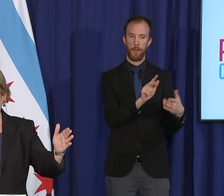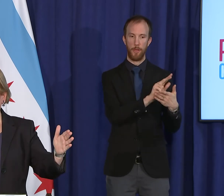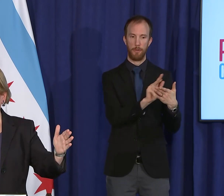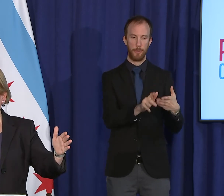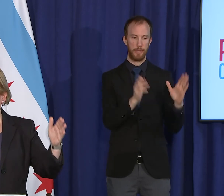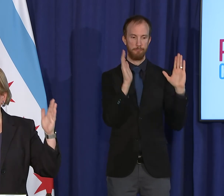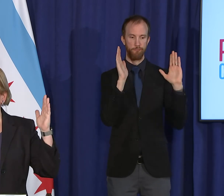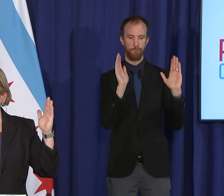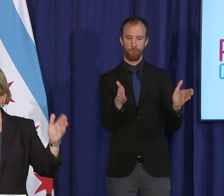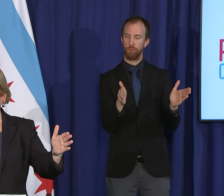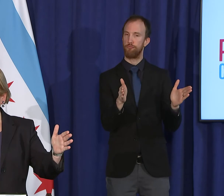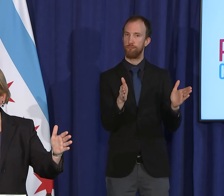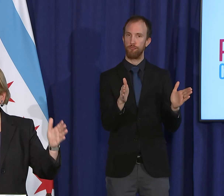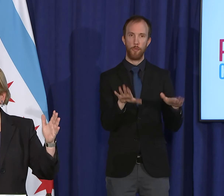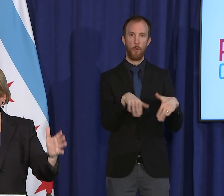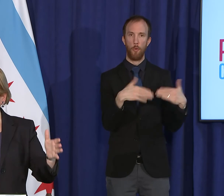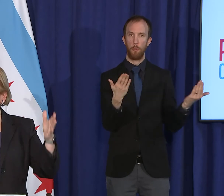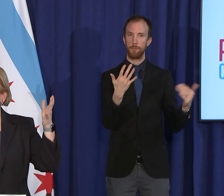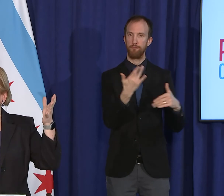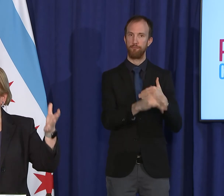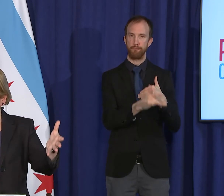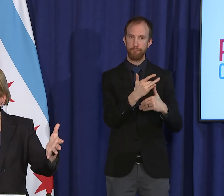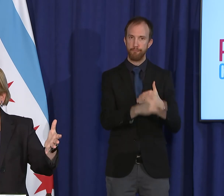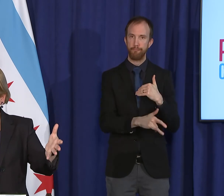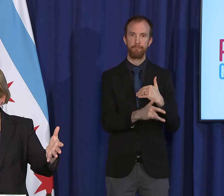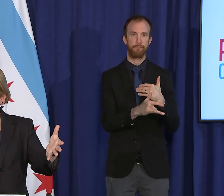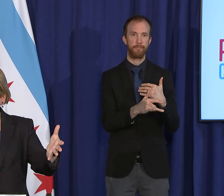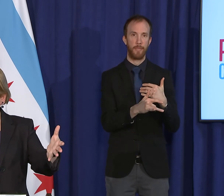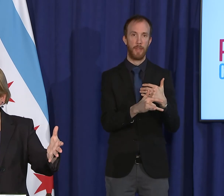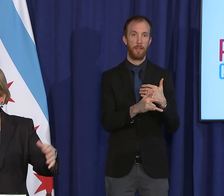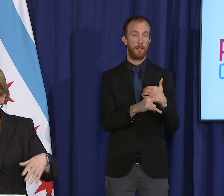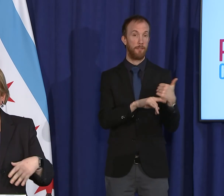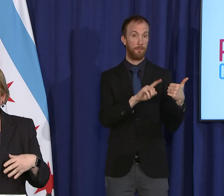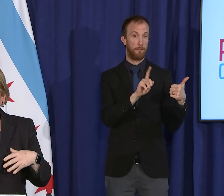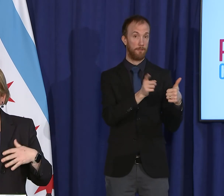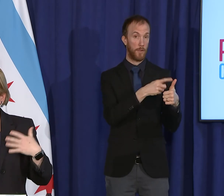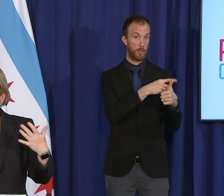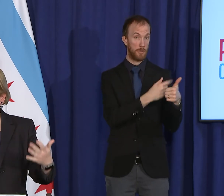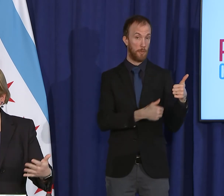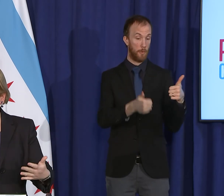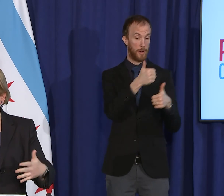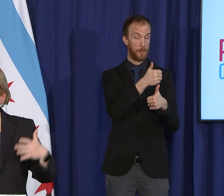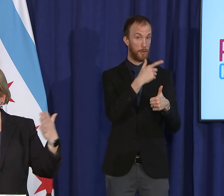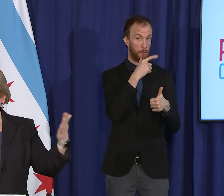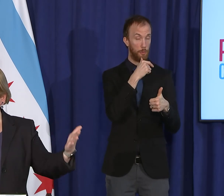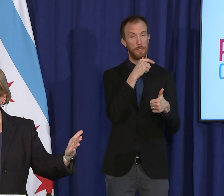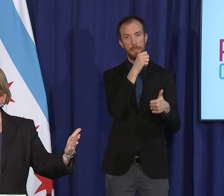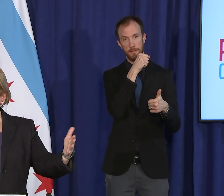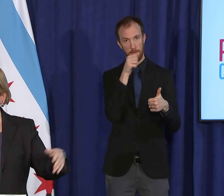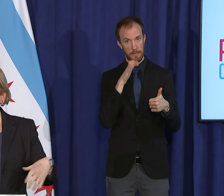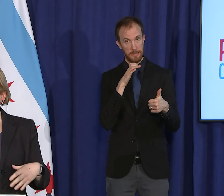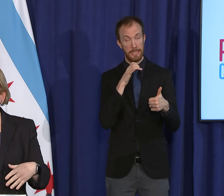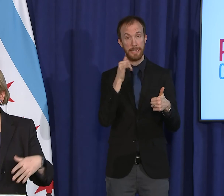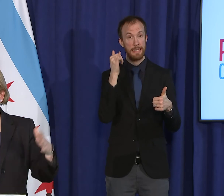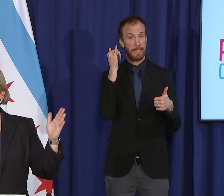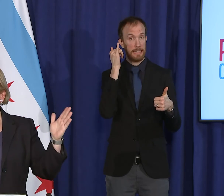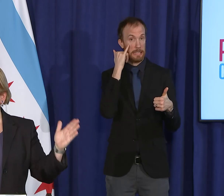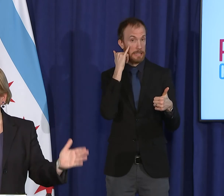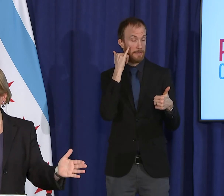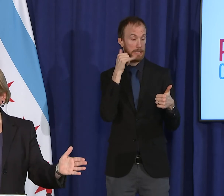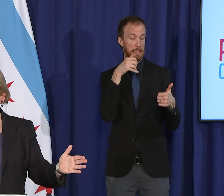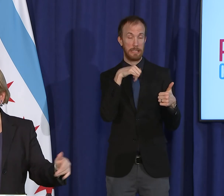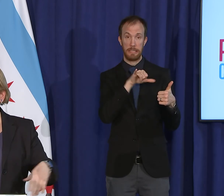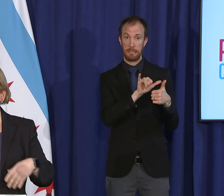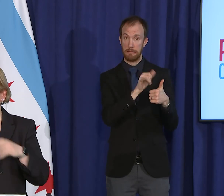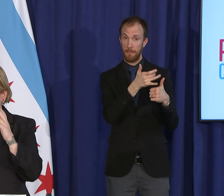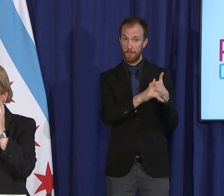first 3-week block opens up again, open first for seniors, and then if they don't fill, it would open more broadly than that. We'll do